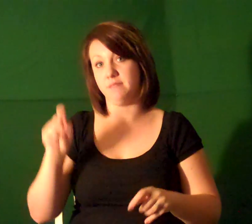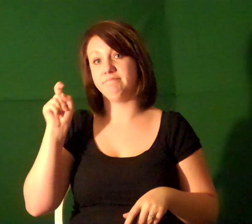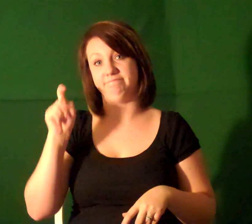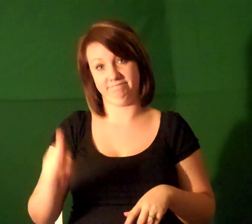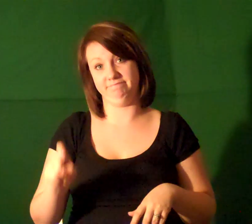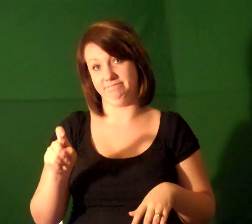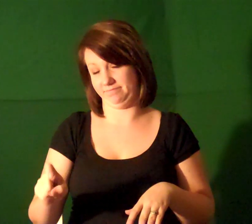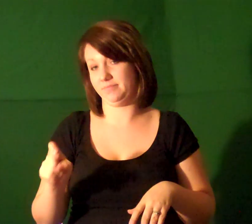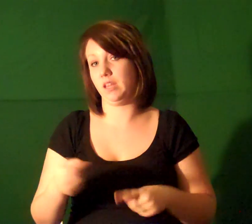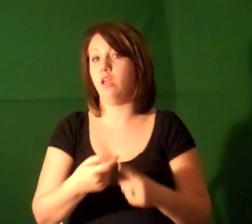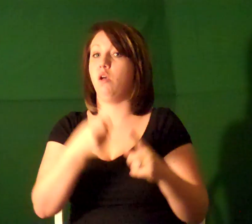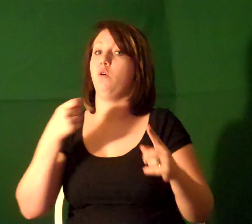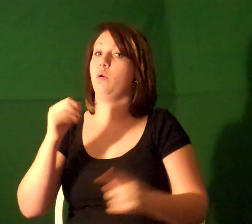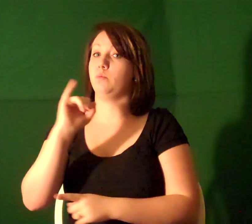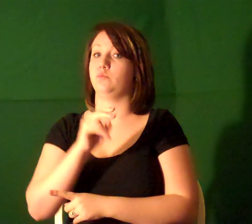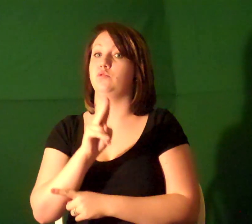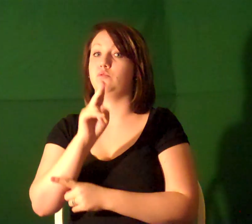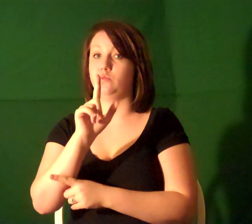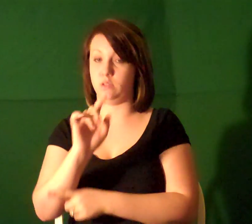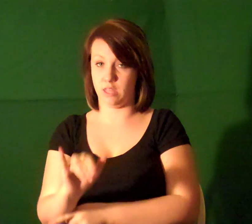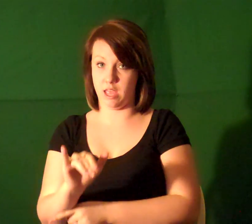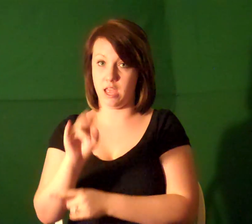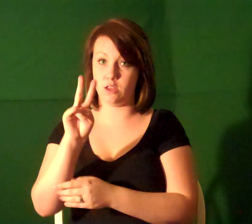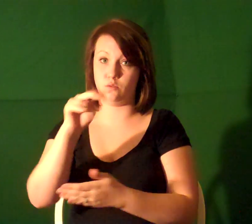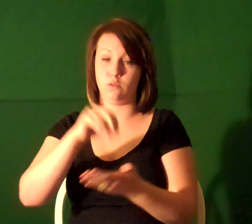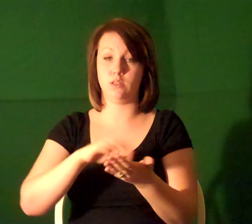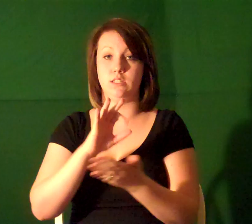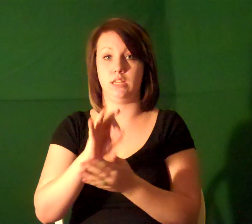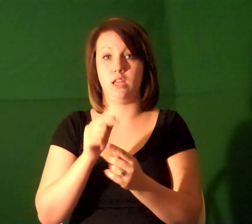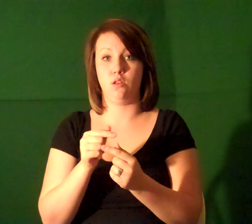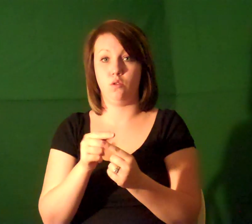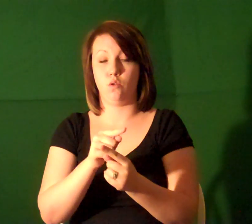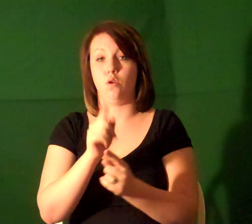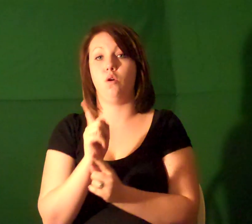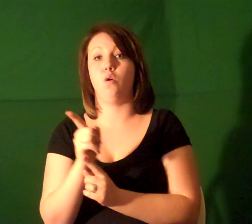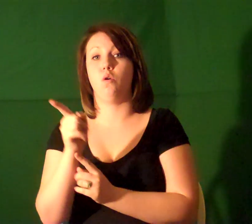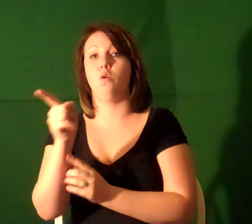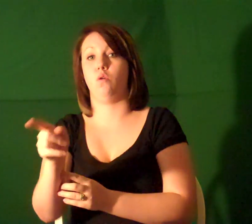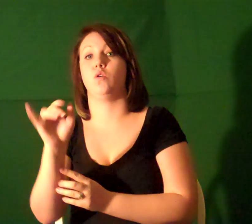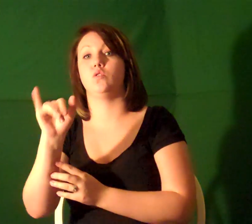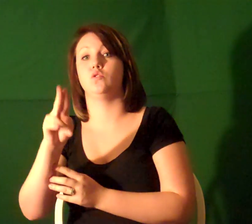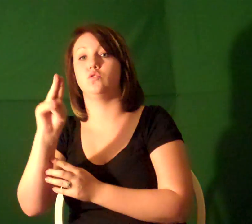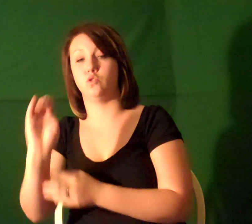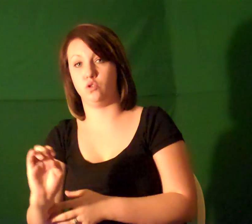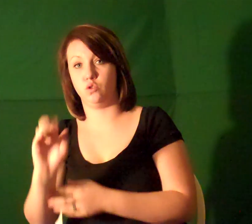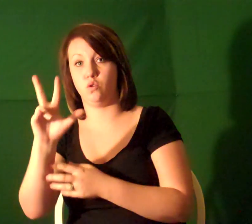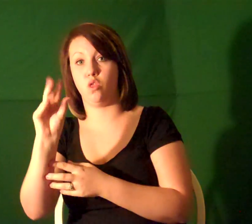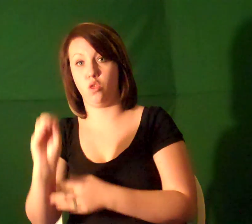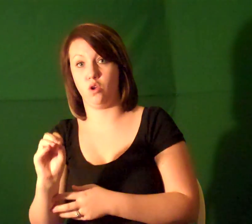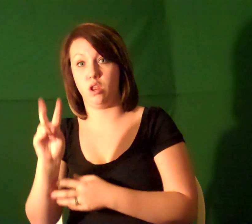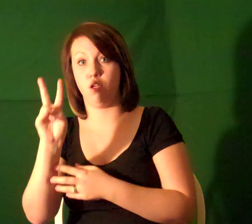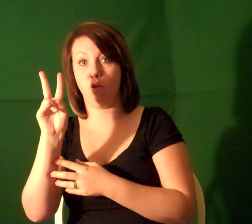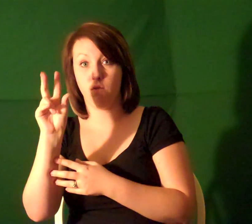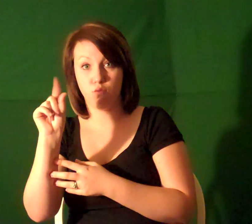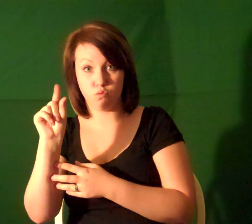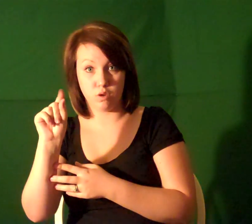from July 2009 up to and through June 30th of 2012, so beginning